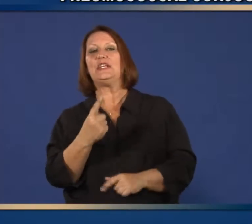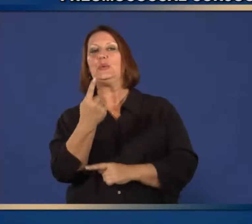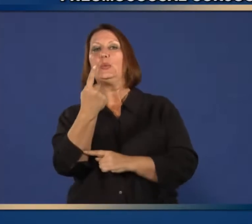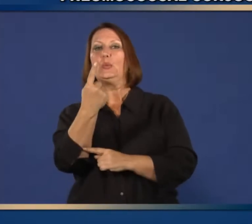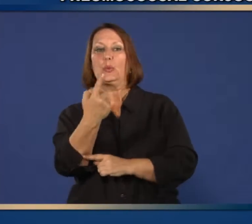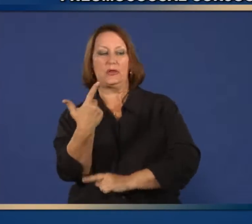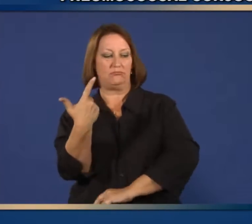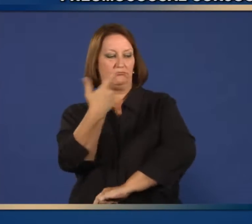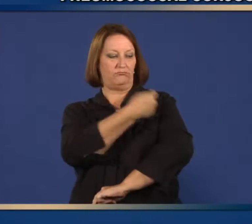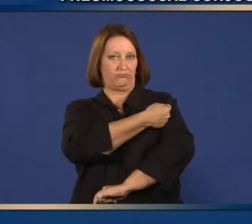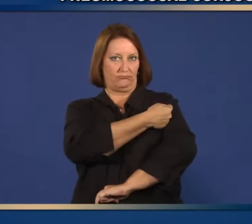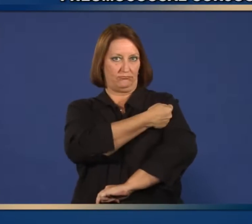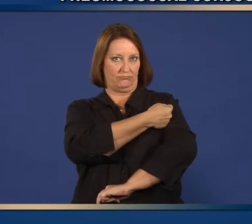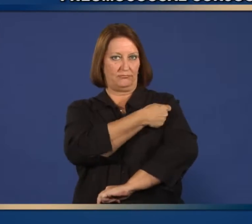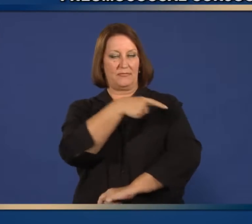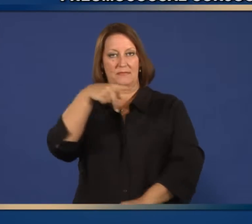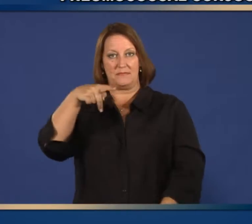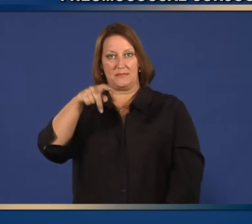1 dose.